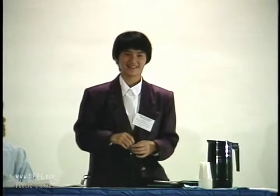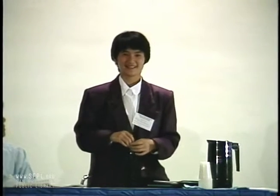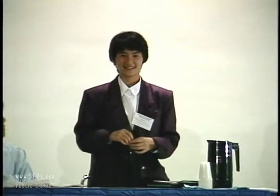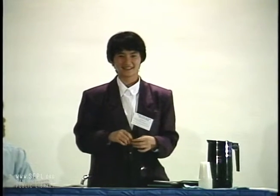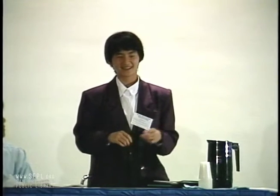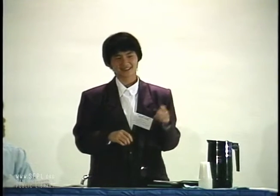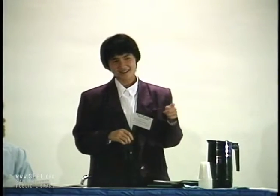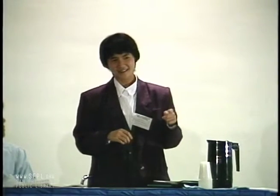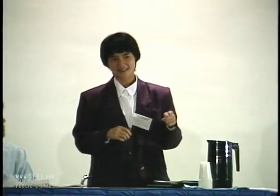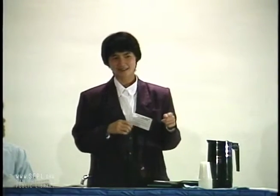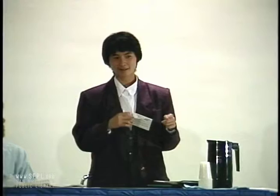comics.